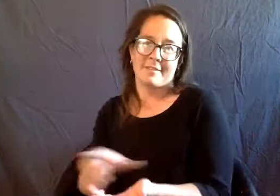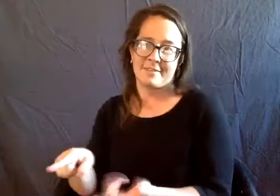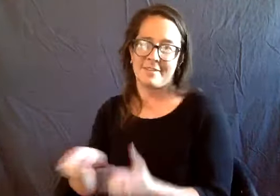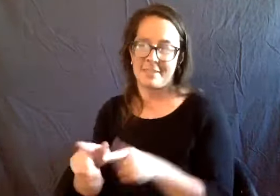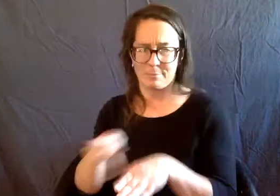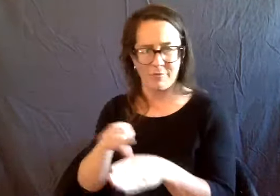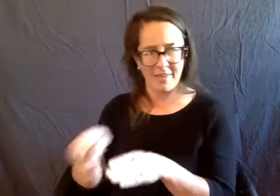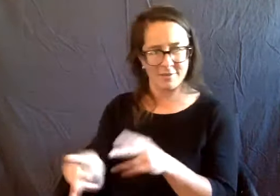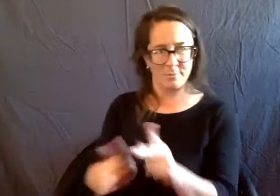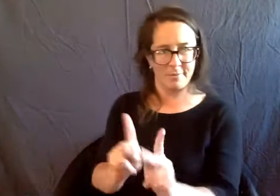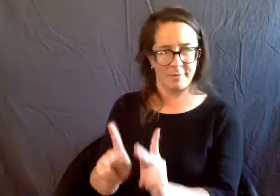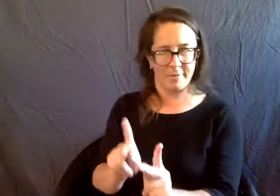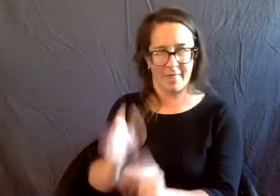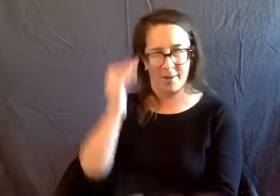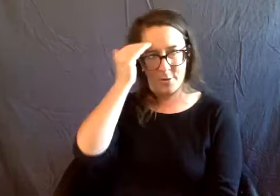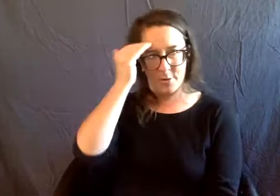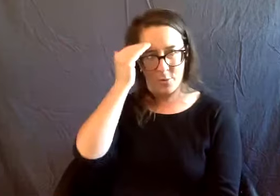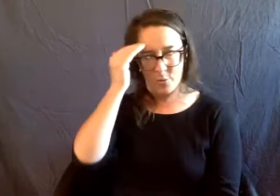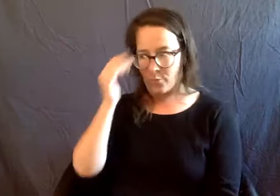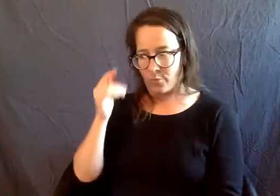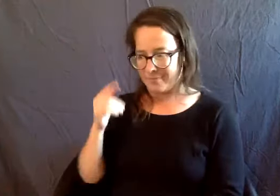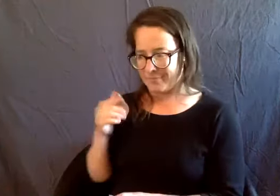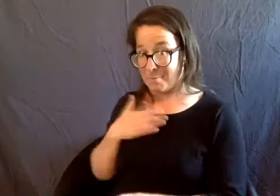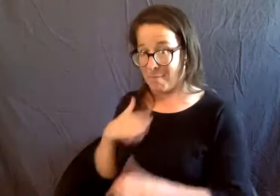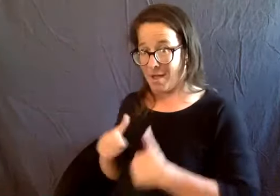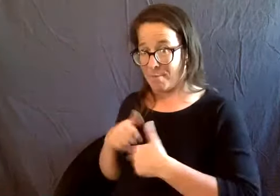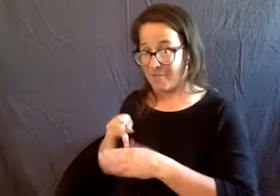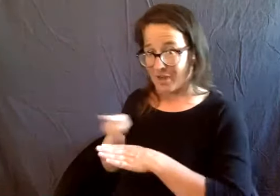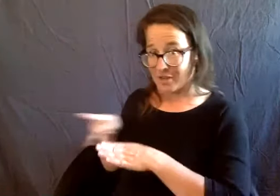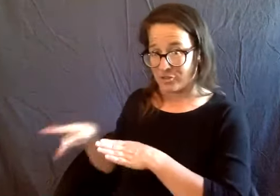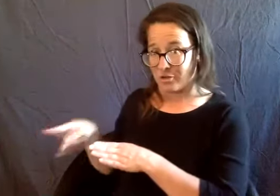these professional people, I knew, couldn't help me because